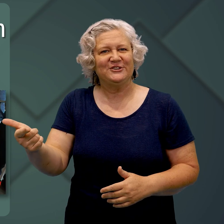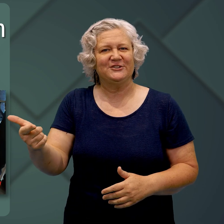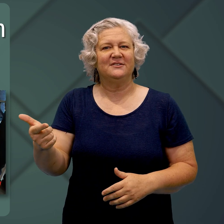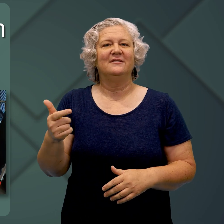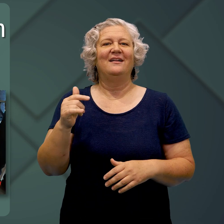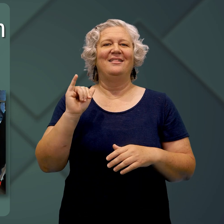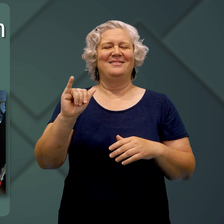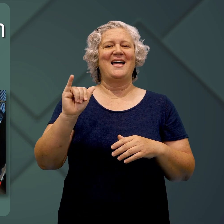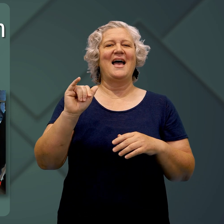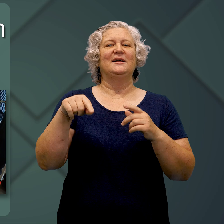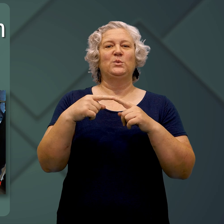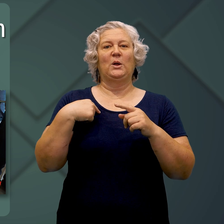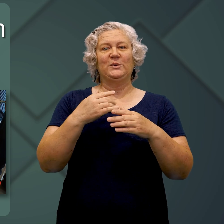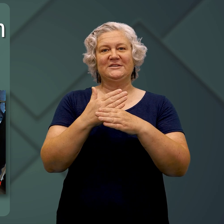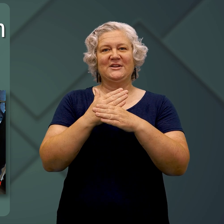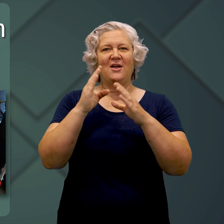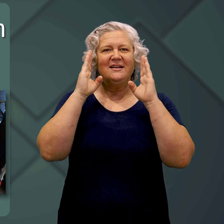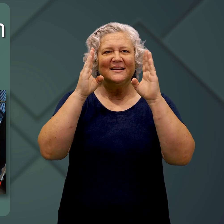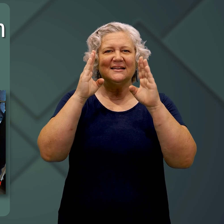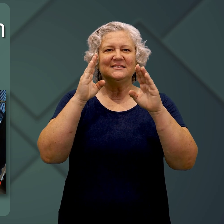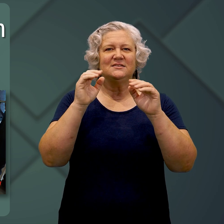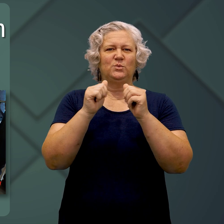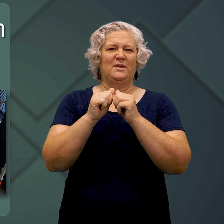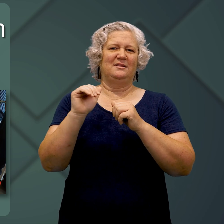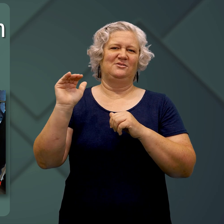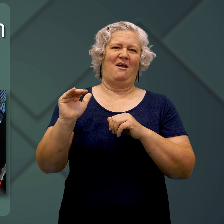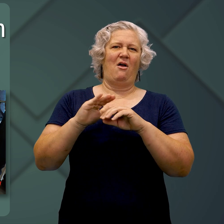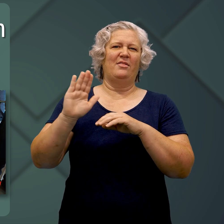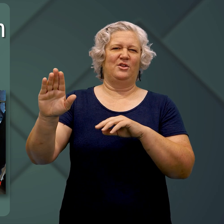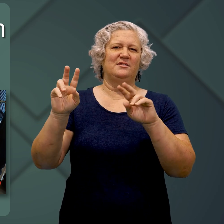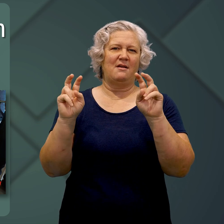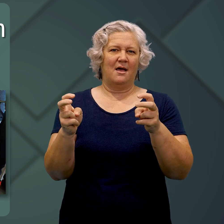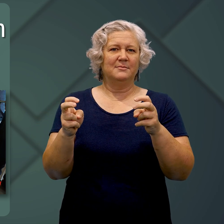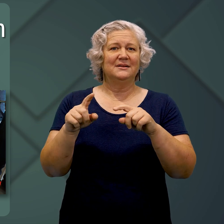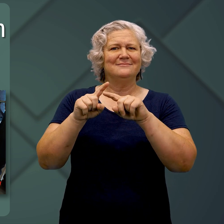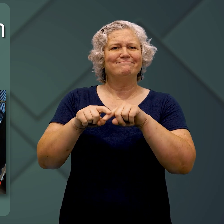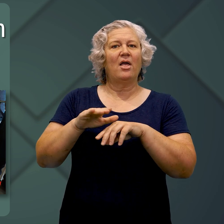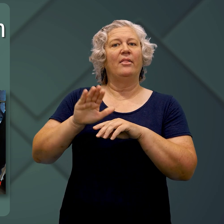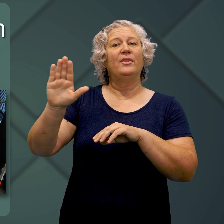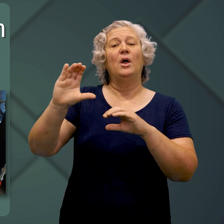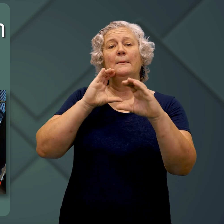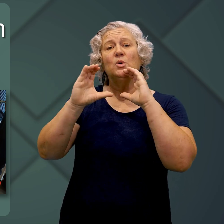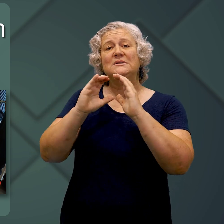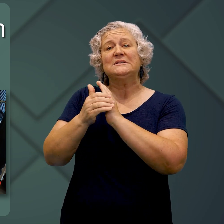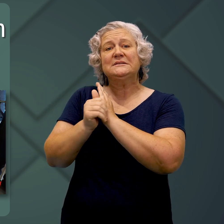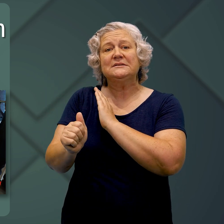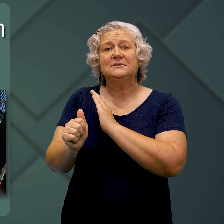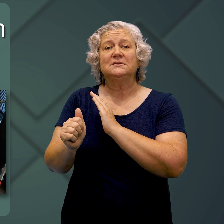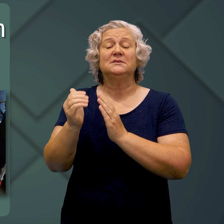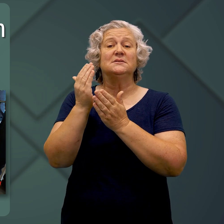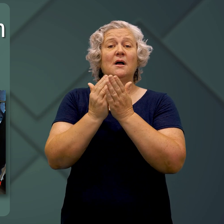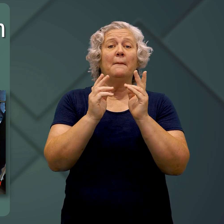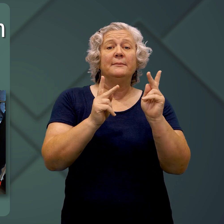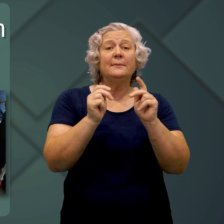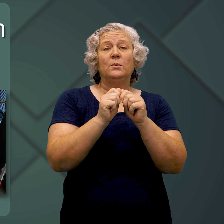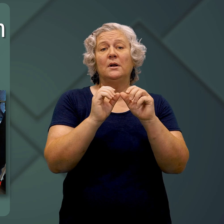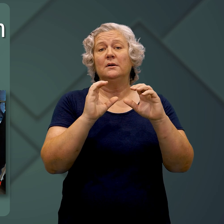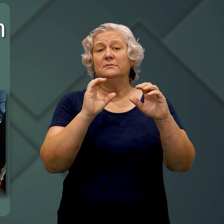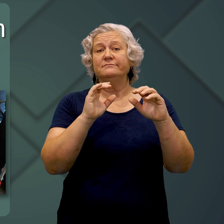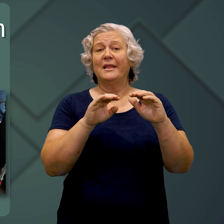we return. This is when we share attention with the child on their topic, depending on the person's communication skills.